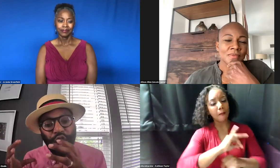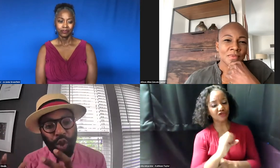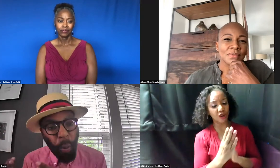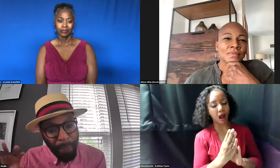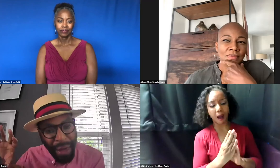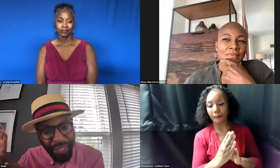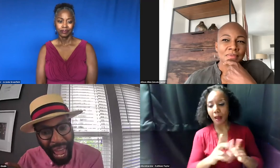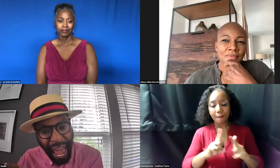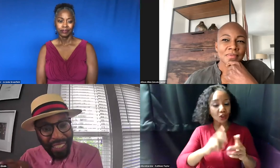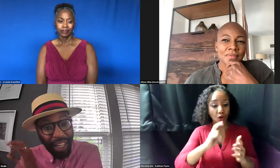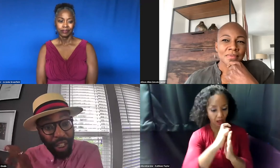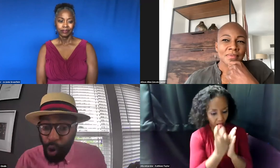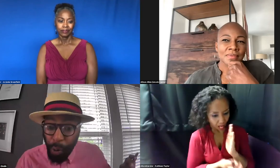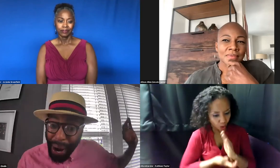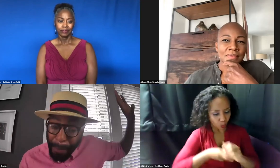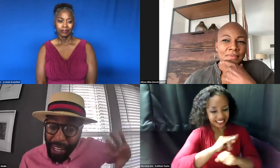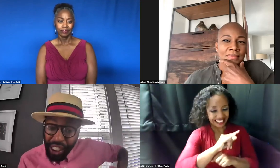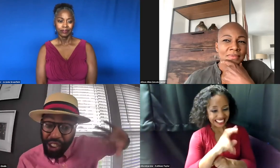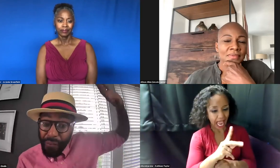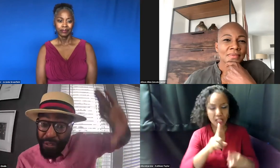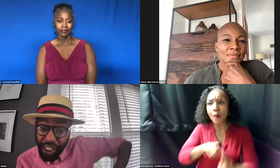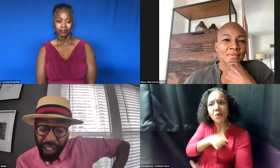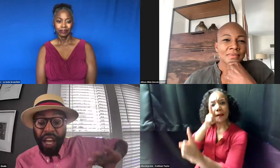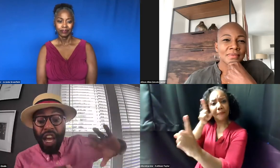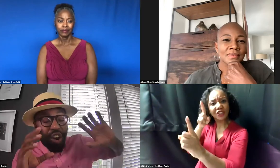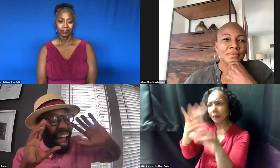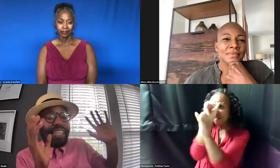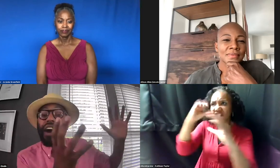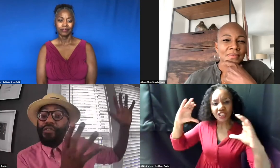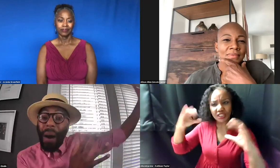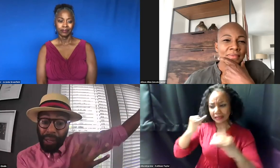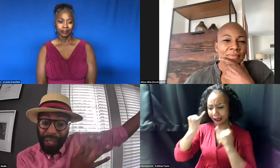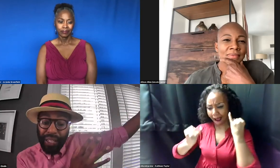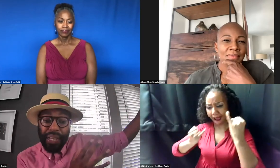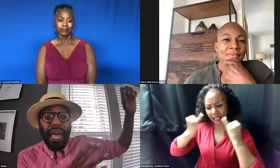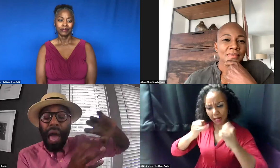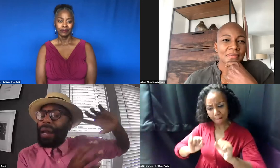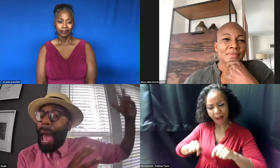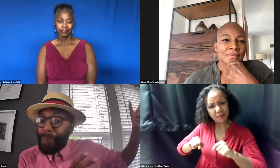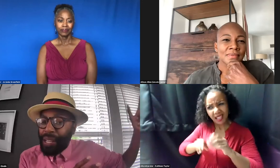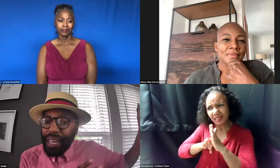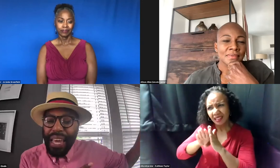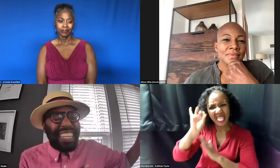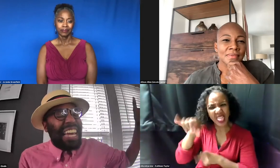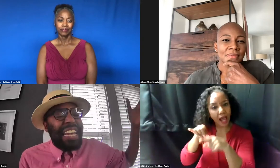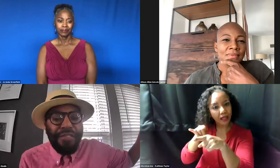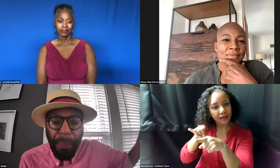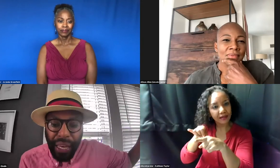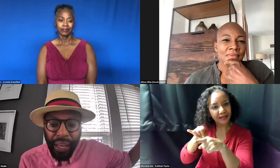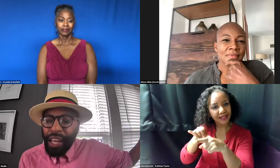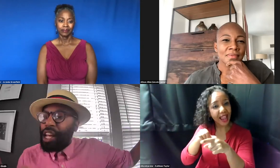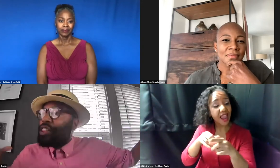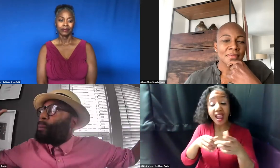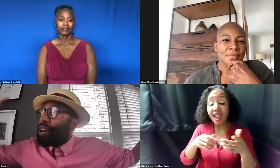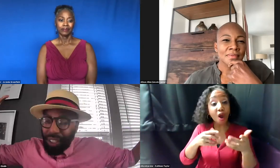get consumed by the task. Get consumed by your mission, your vision, your idea of new possibilities. And what happens is